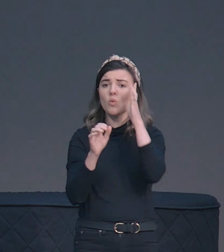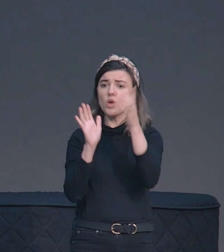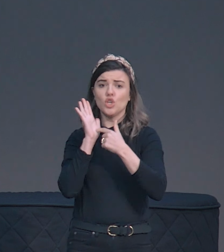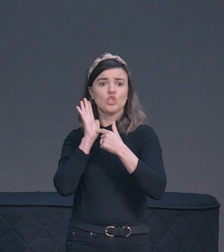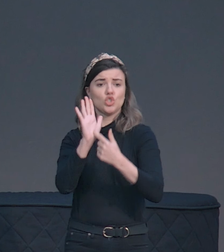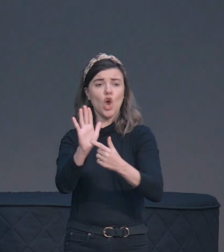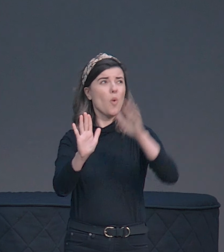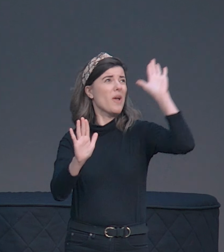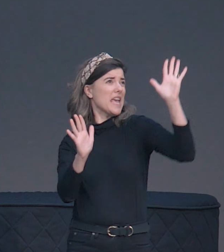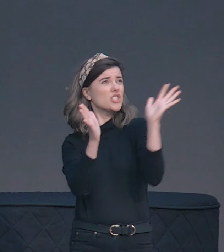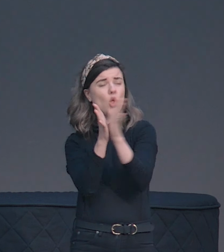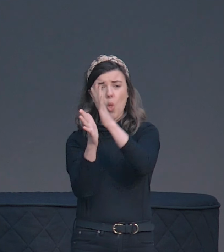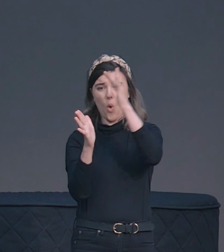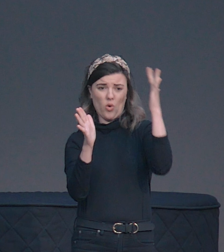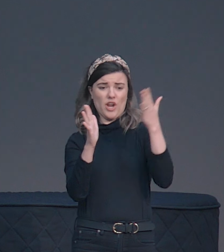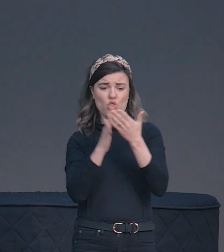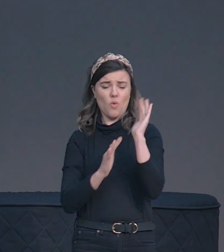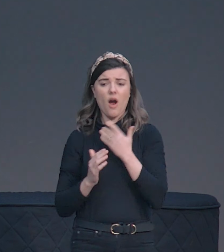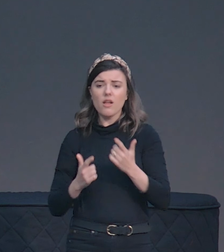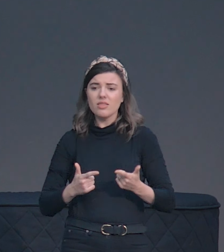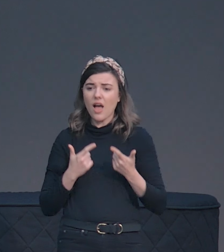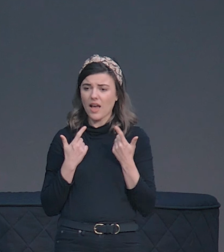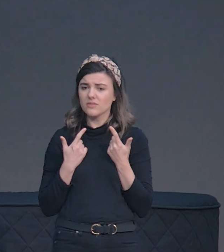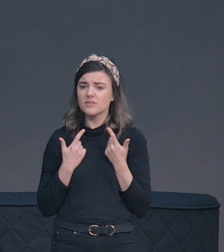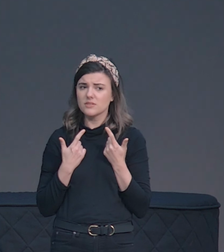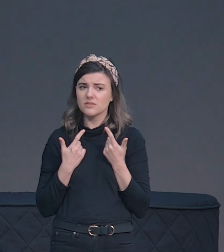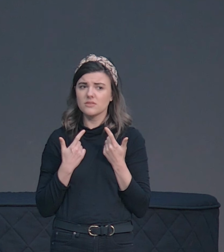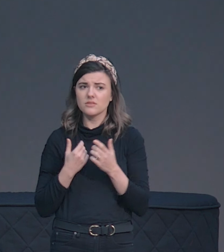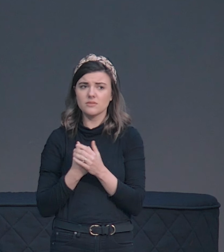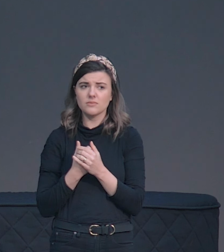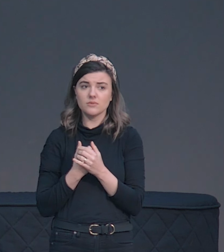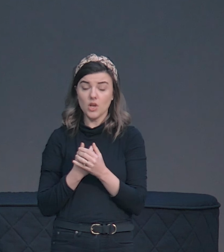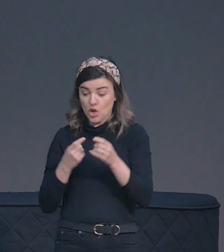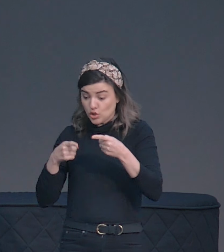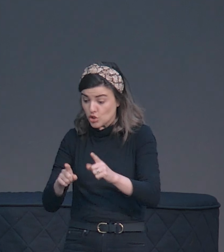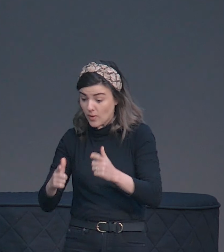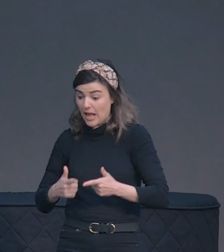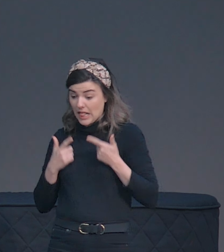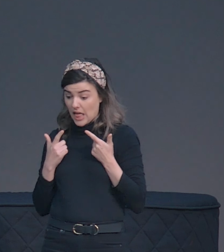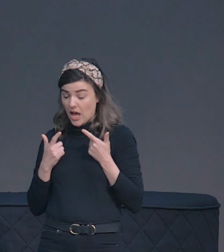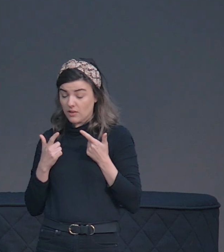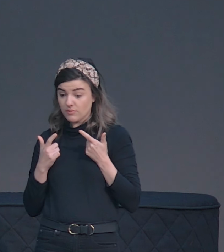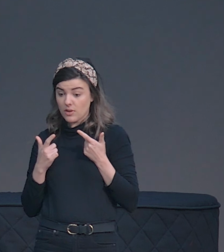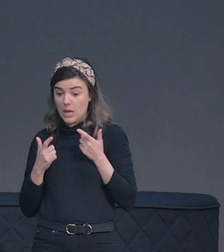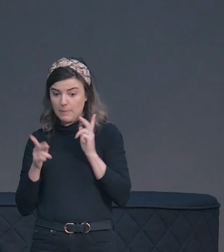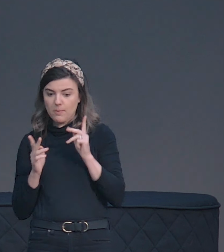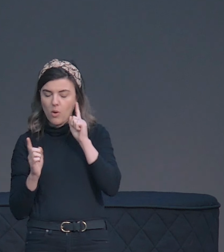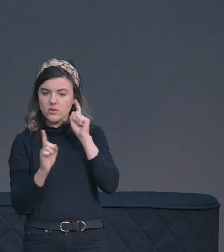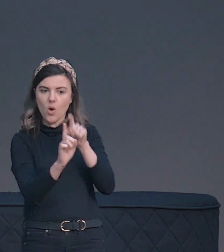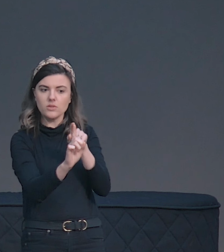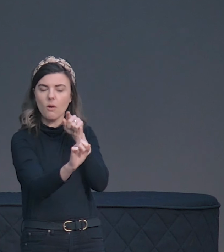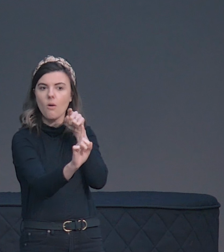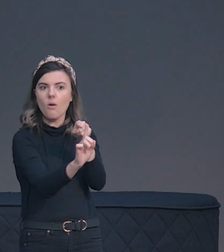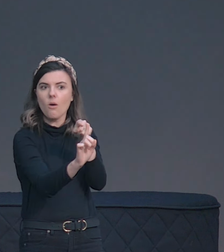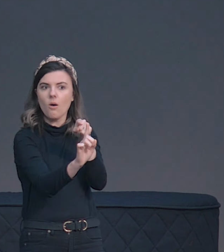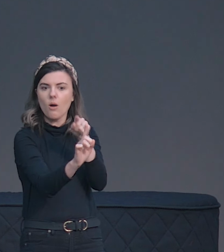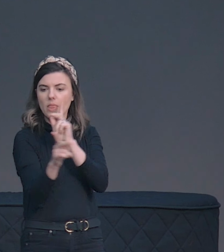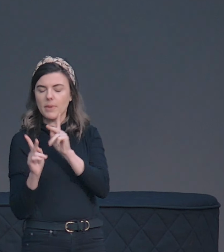The Glory Of God In Our Lives During His Lifetime The People Notice This Scripture Says That They